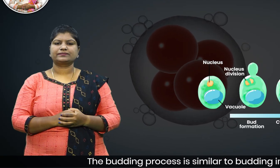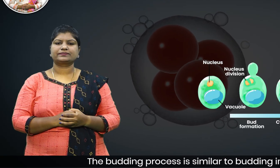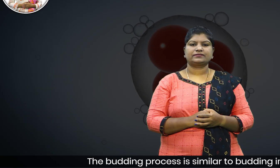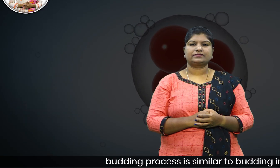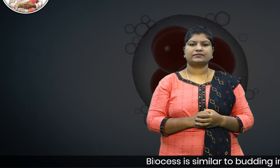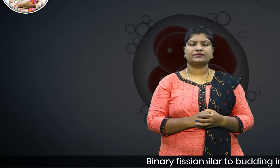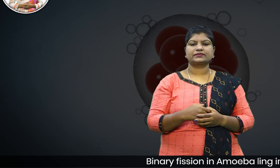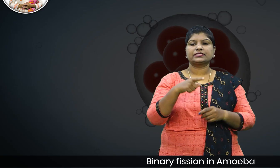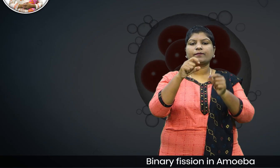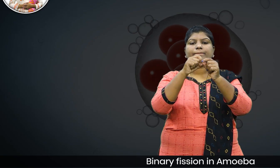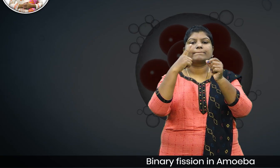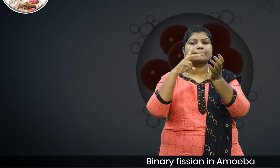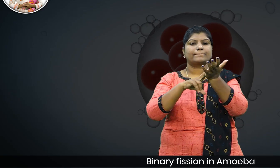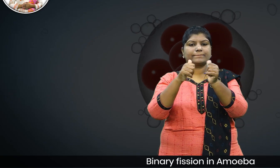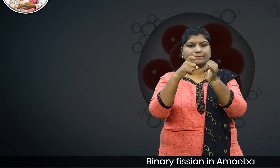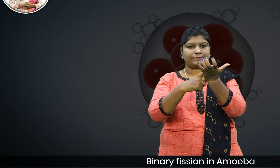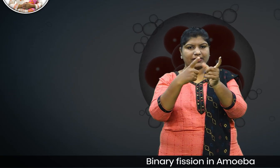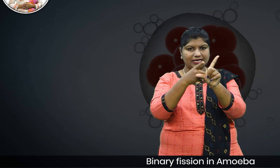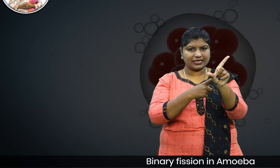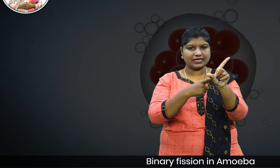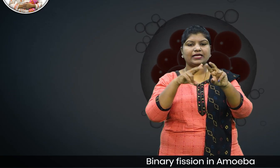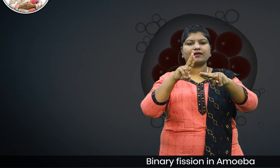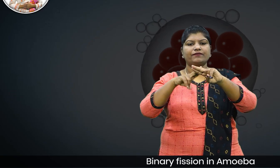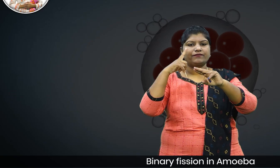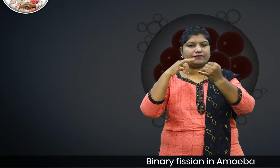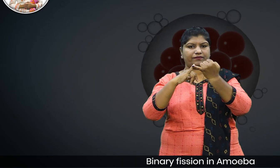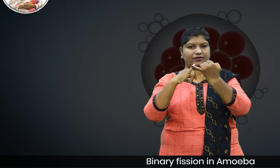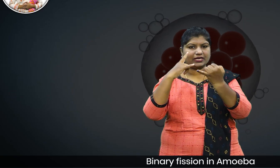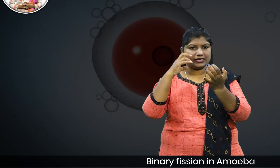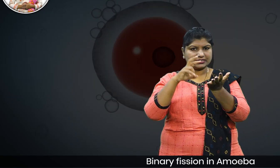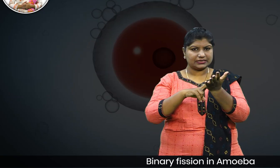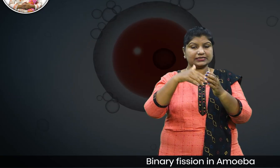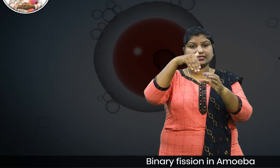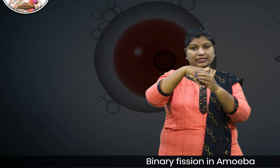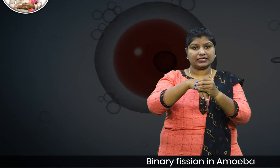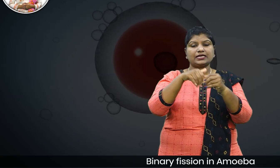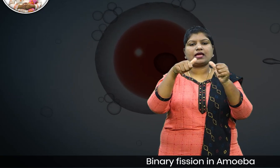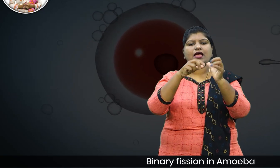Binary fission in amoeba.